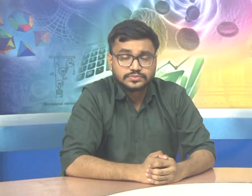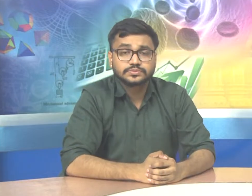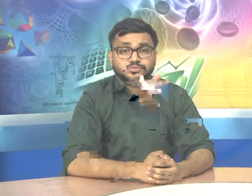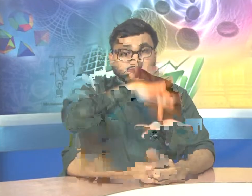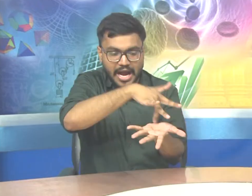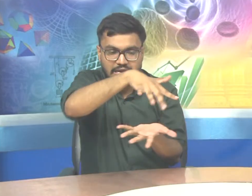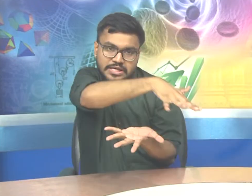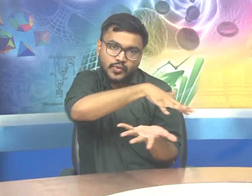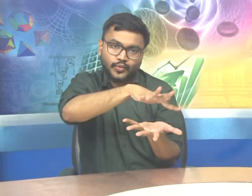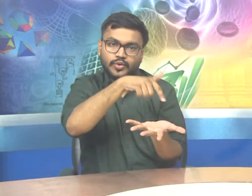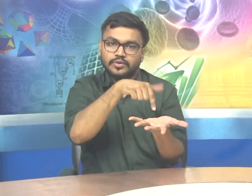Energy.